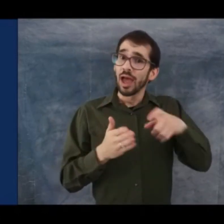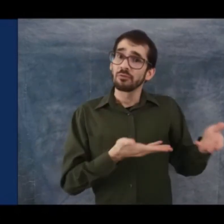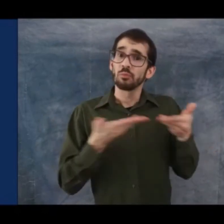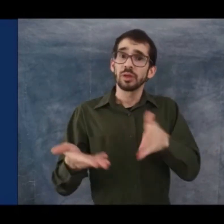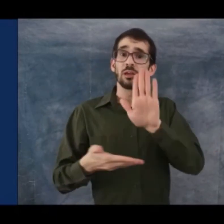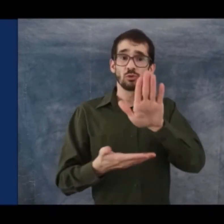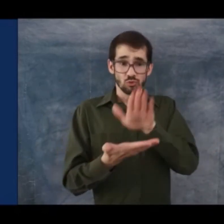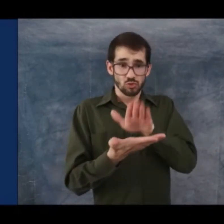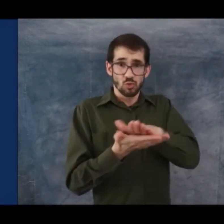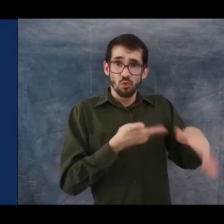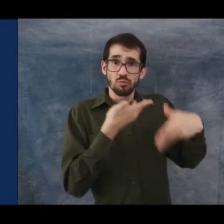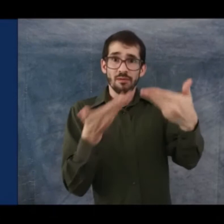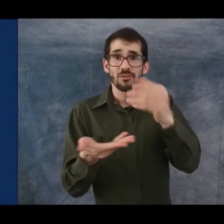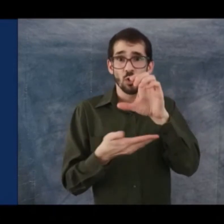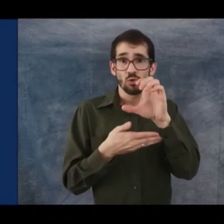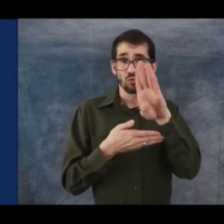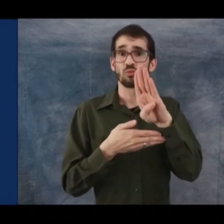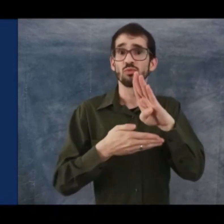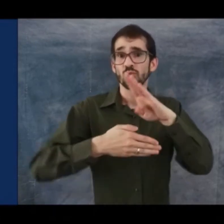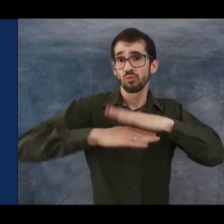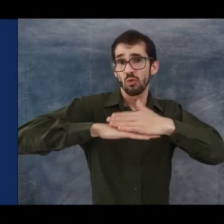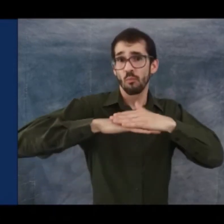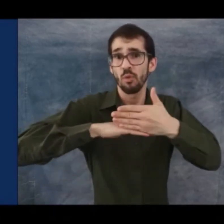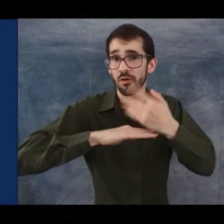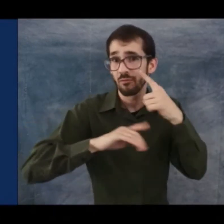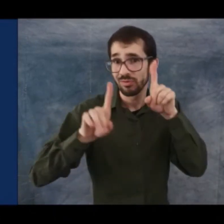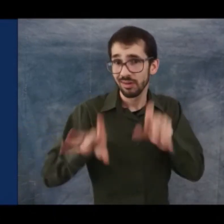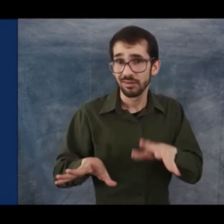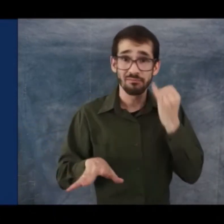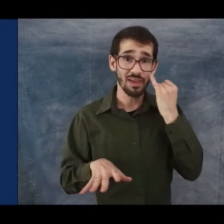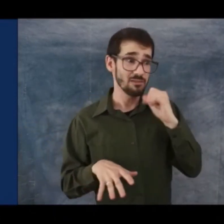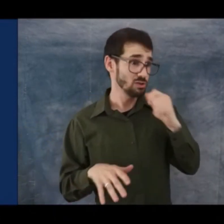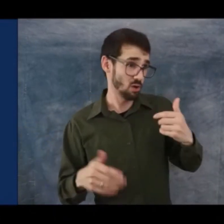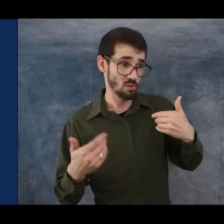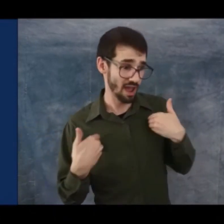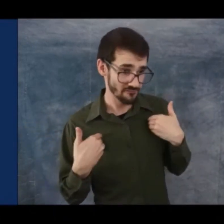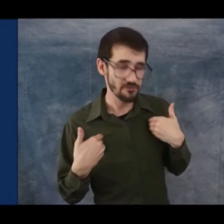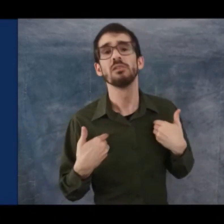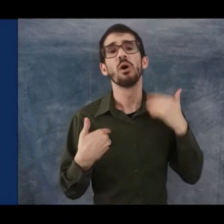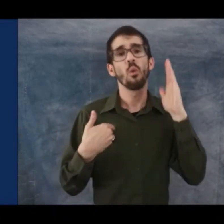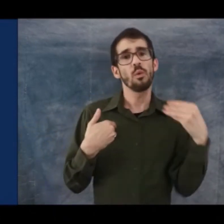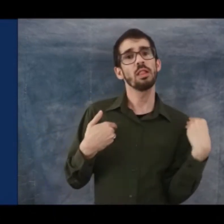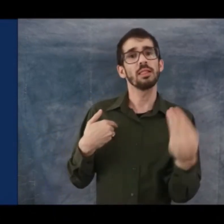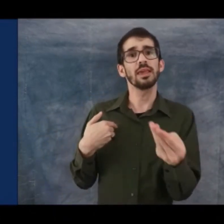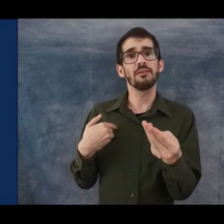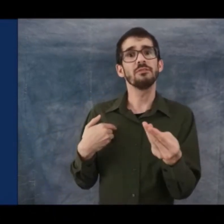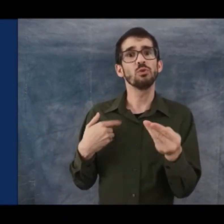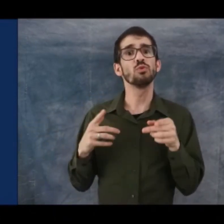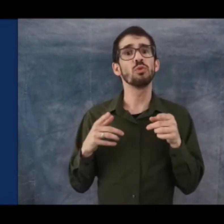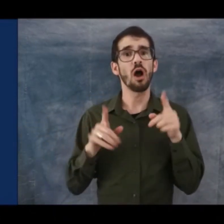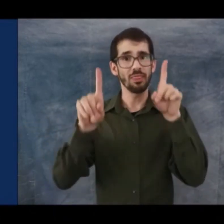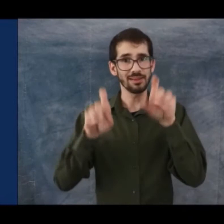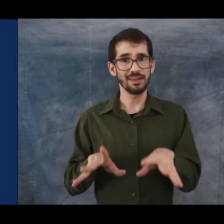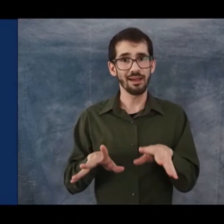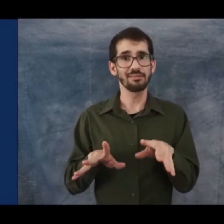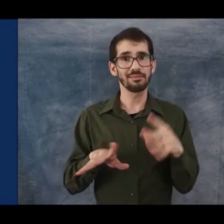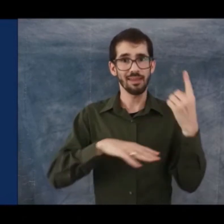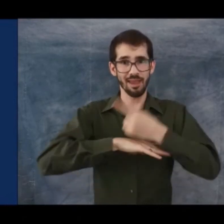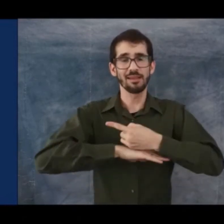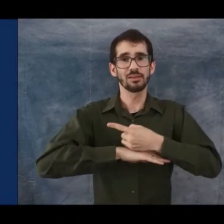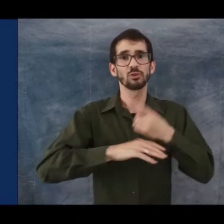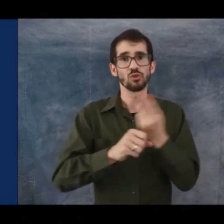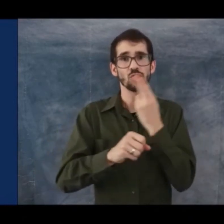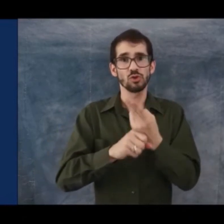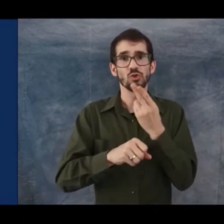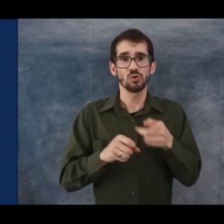testing. Students who have not been issued a school device will be provided one on test day to use while on campus. Be sure your device